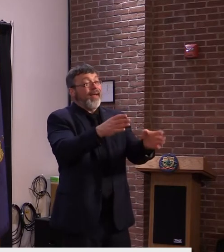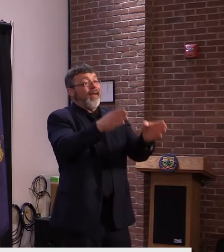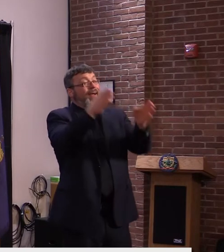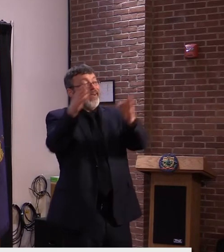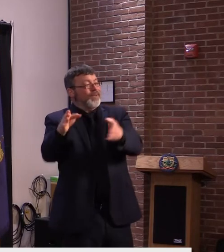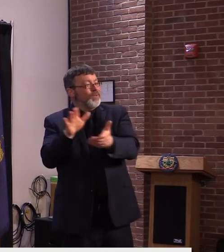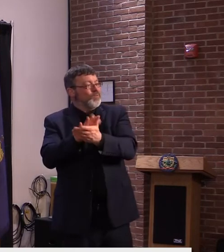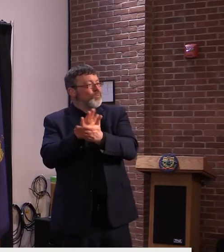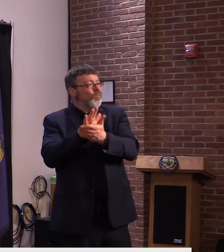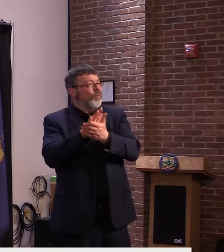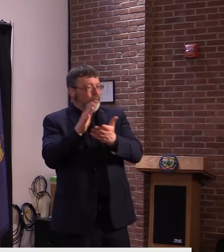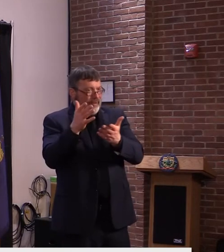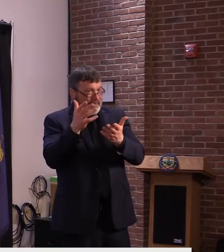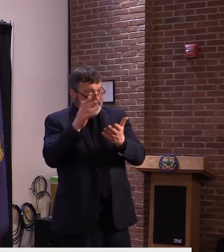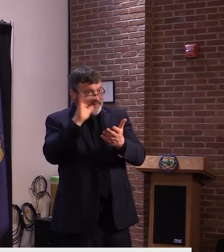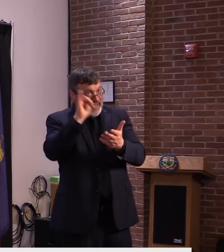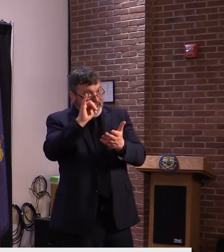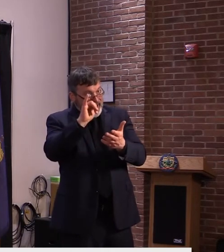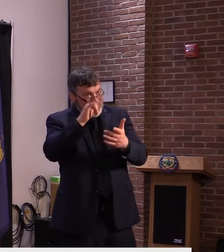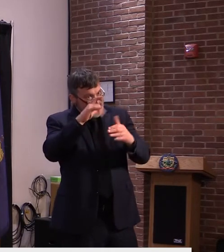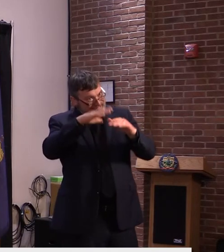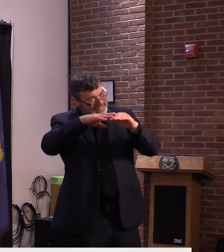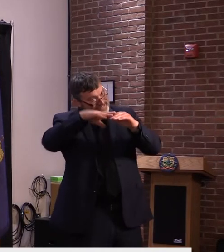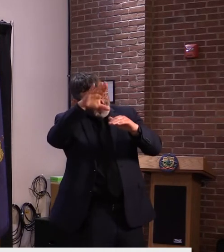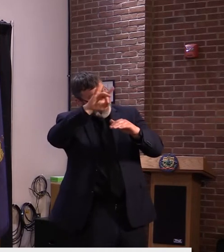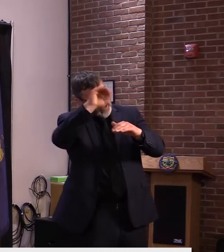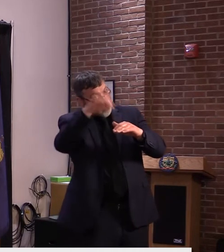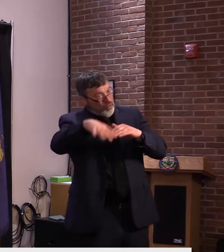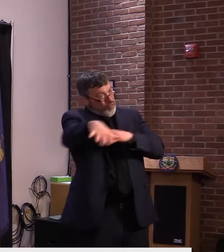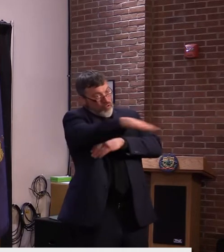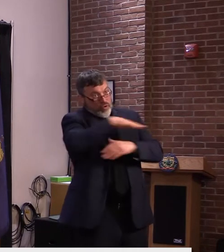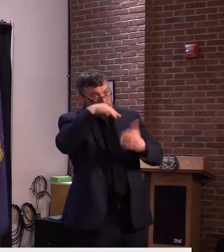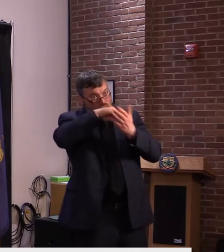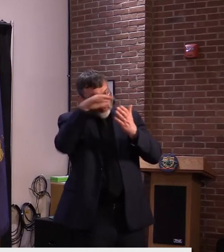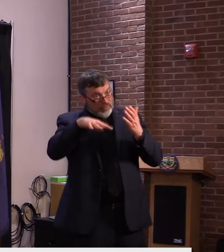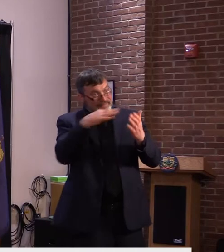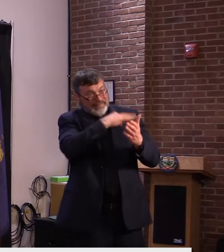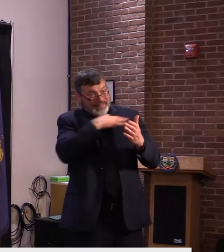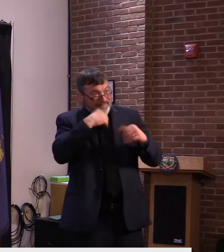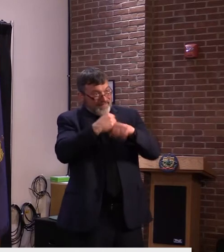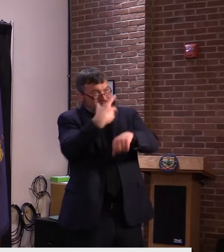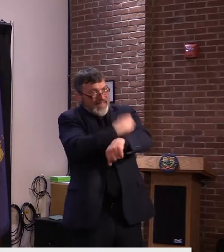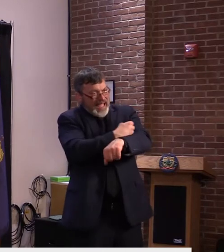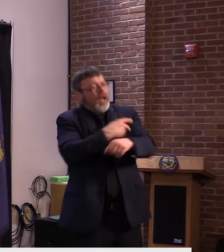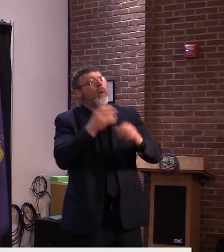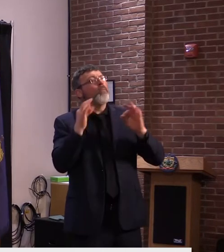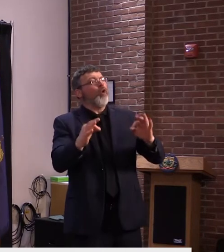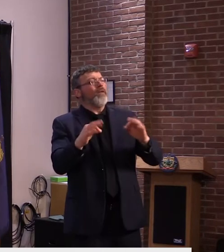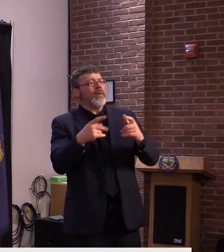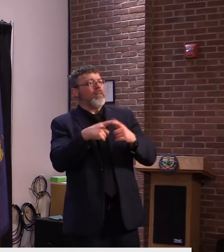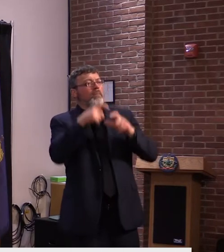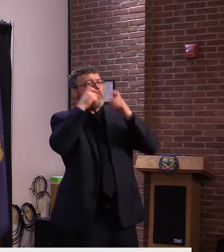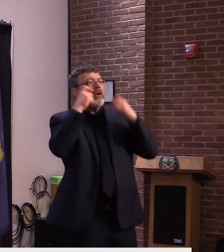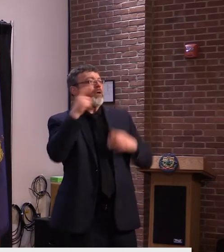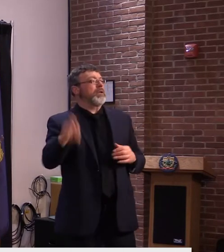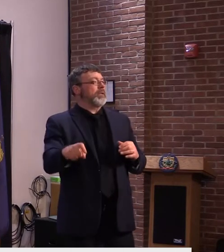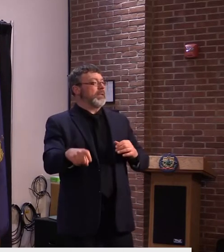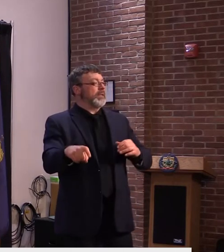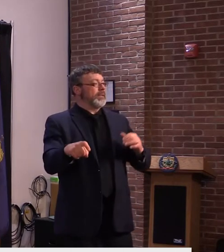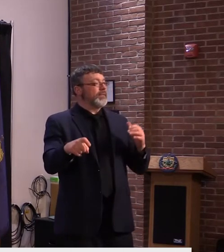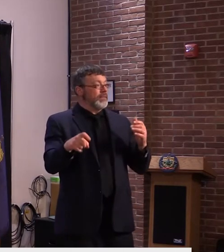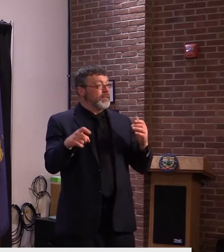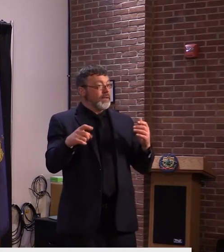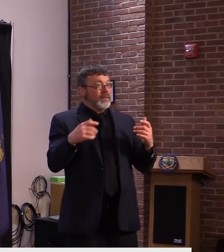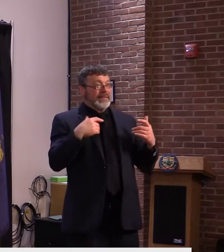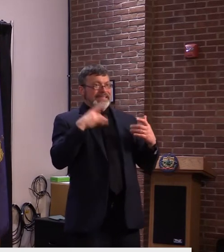to wear masks, and there'd be a financial benefit to doing that. And so we put that on hold throughout Delta, and then